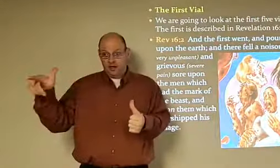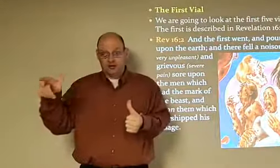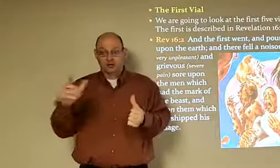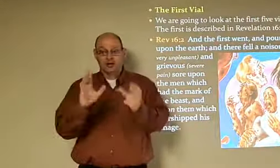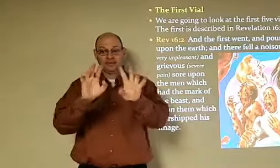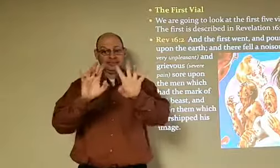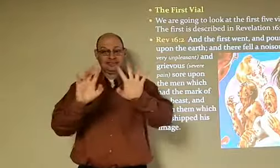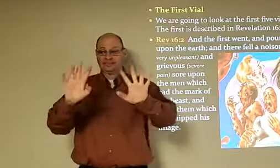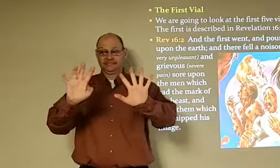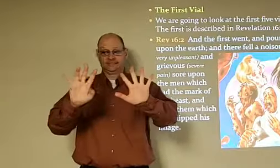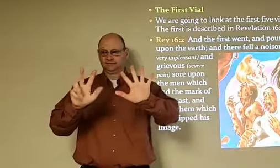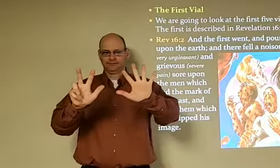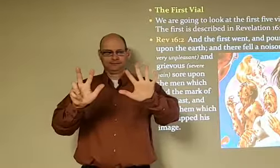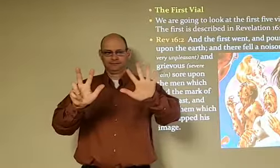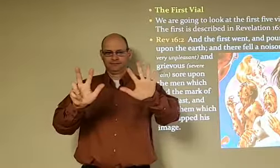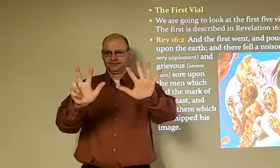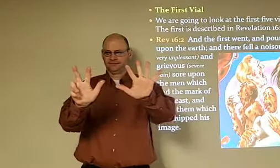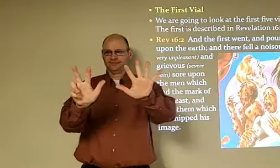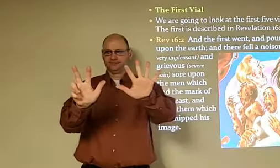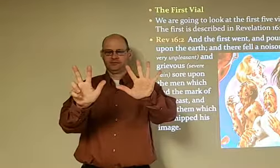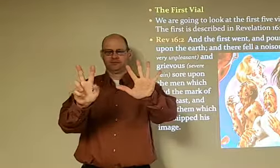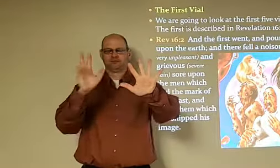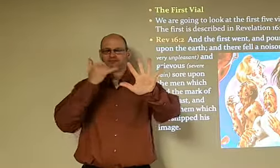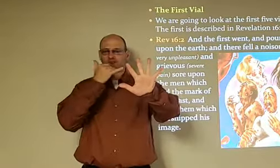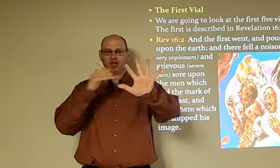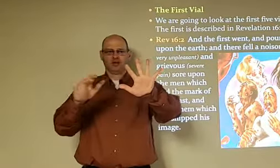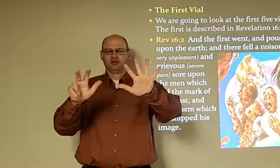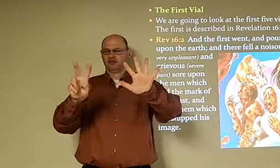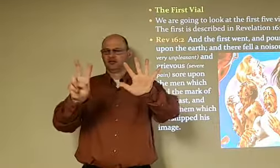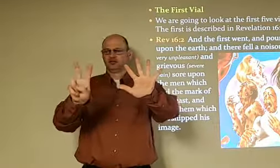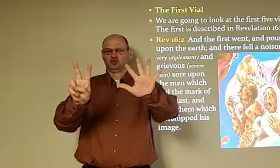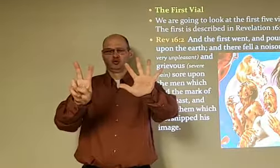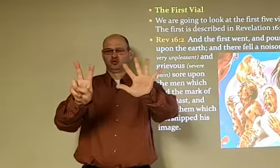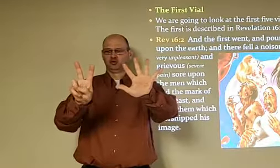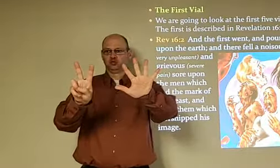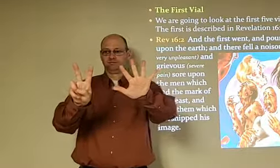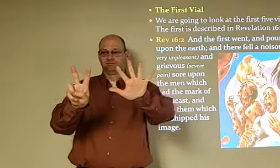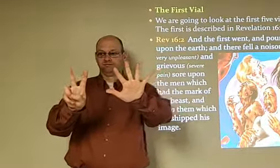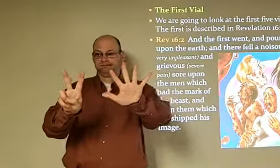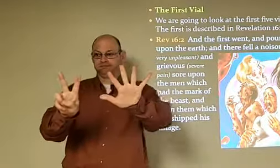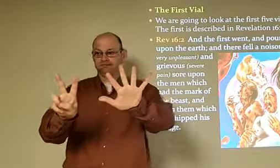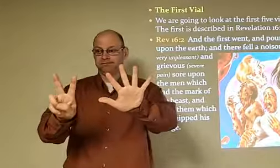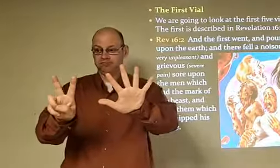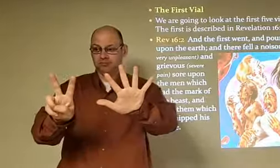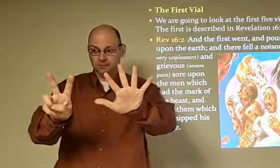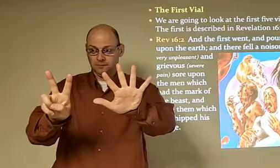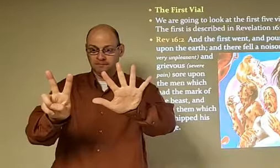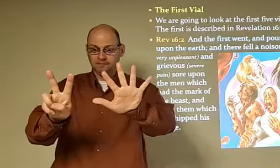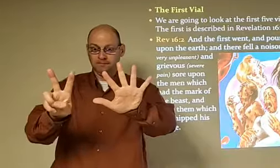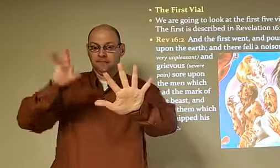And the first went, talking about the angels, there's seven. Sorry, right here are my fingers. Okay, here comes seven